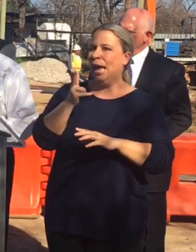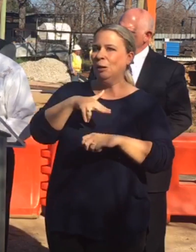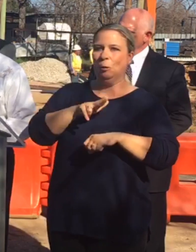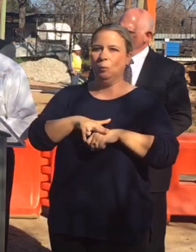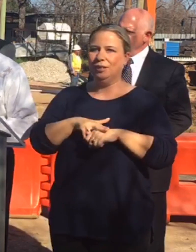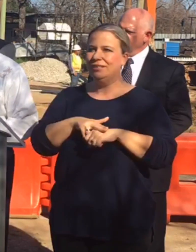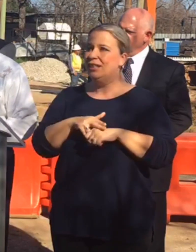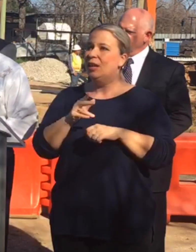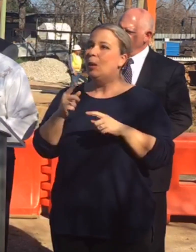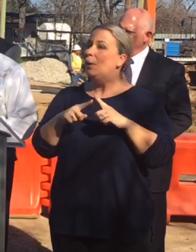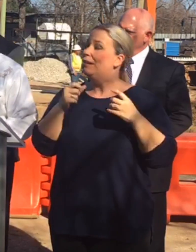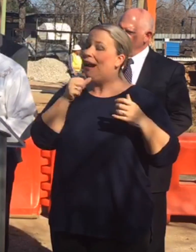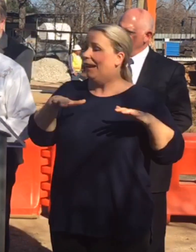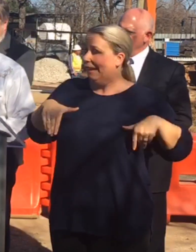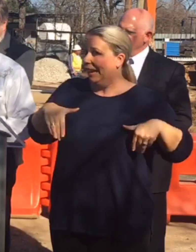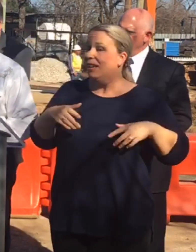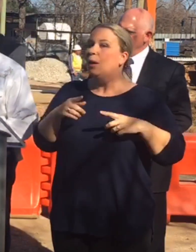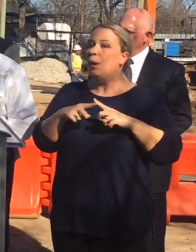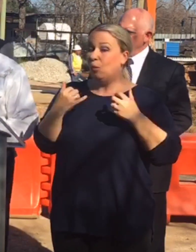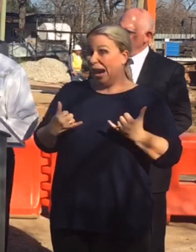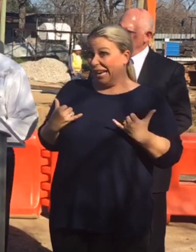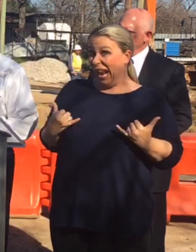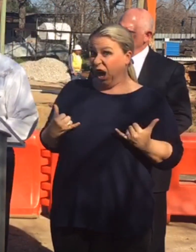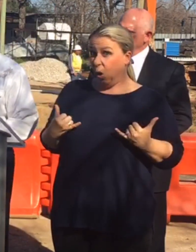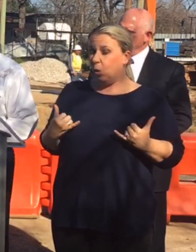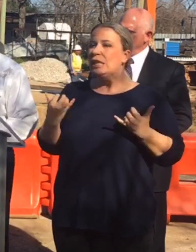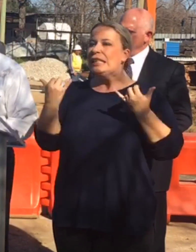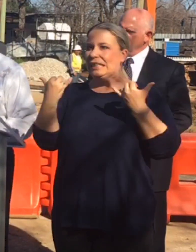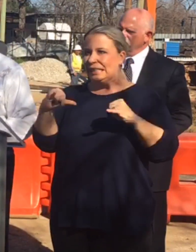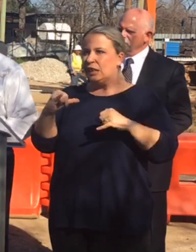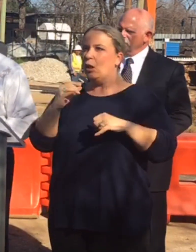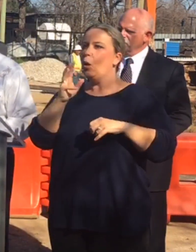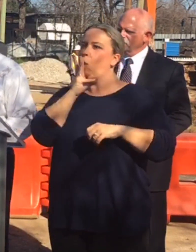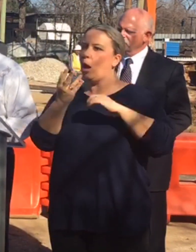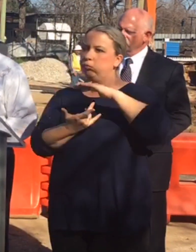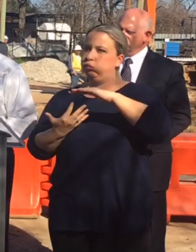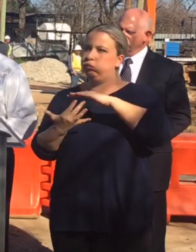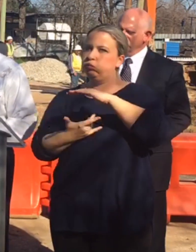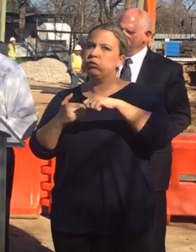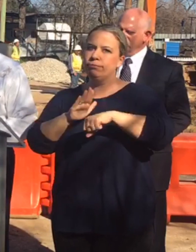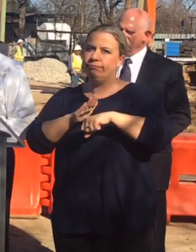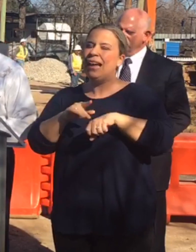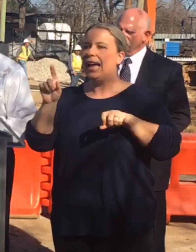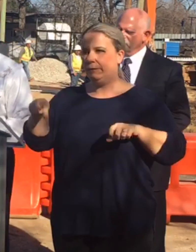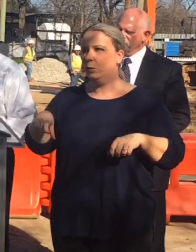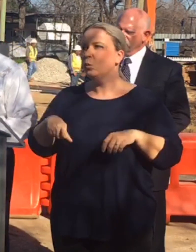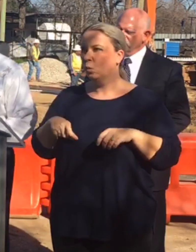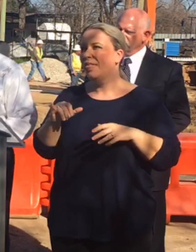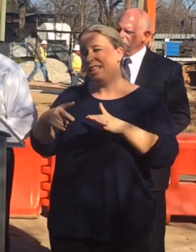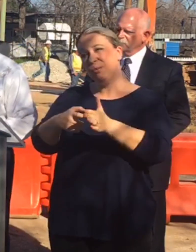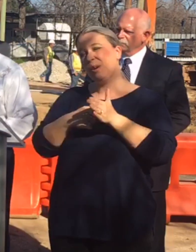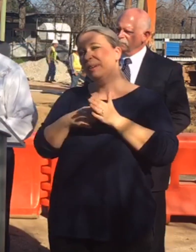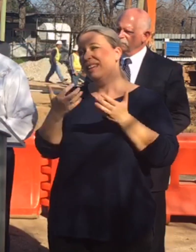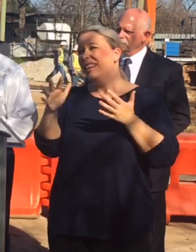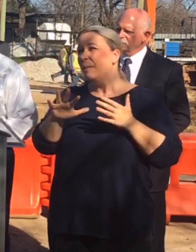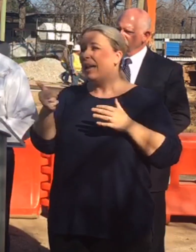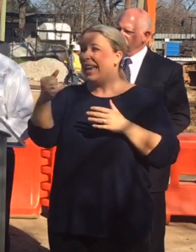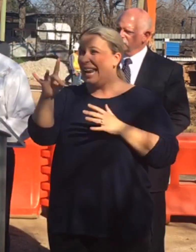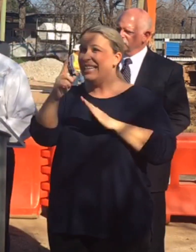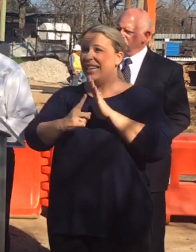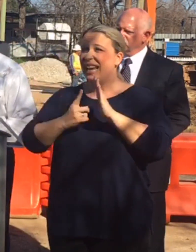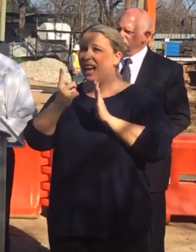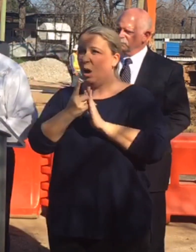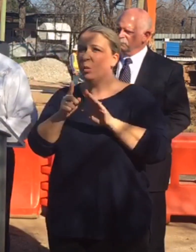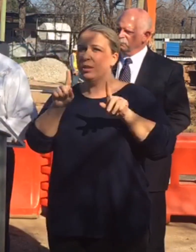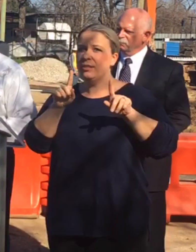And until then, we remain under a boiling water notice. That's the requirement, and it takes about 18 hours